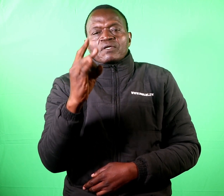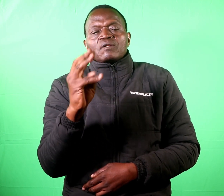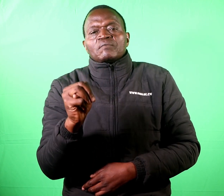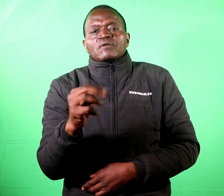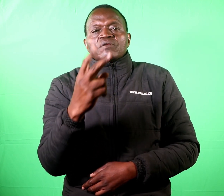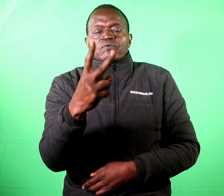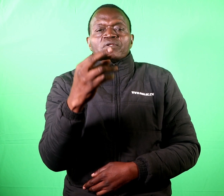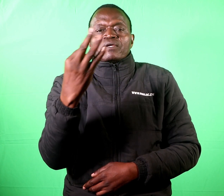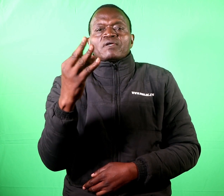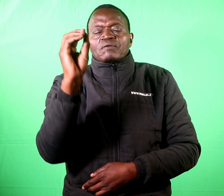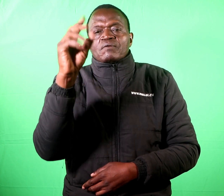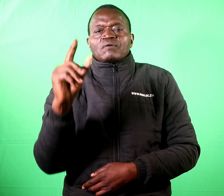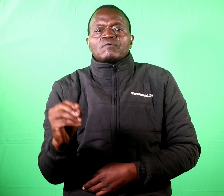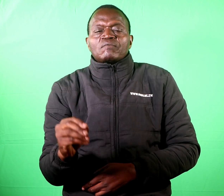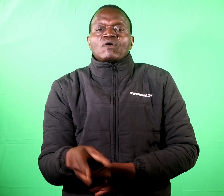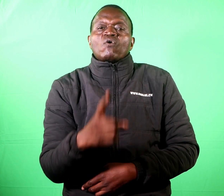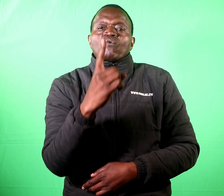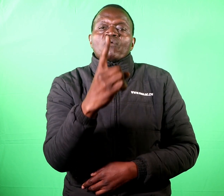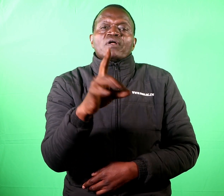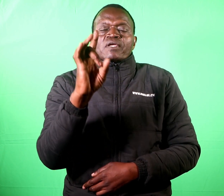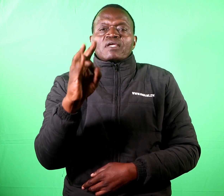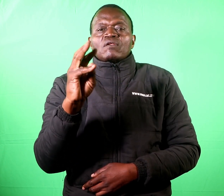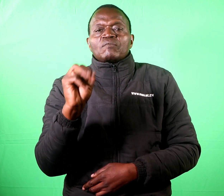28%, 1 kilometer and above,